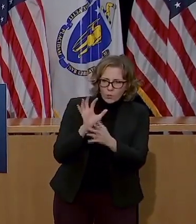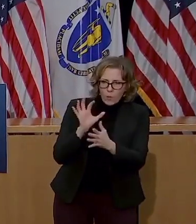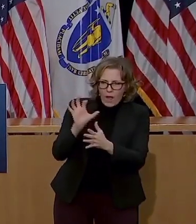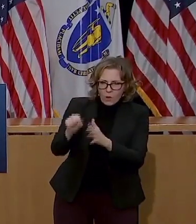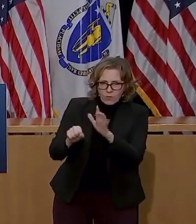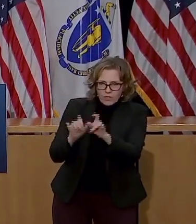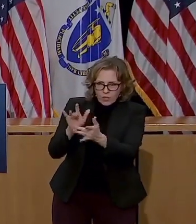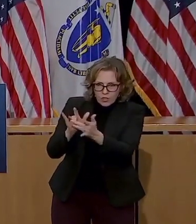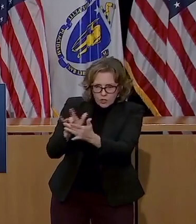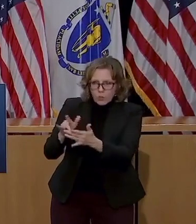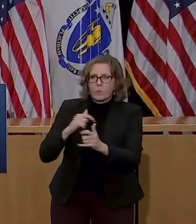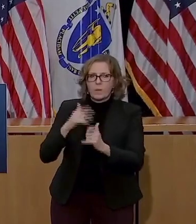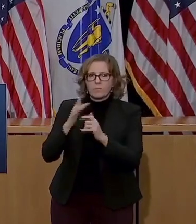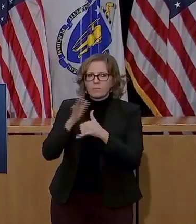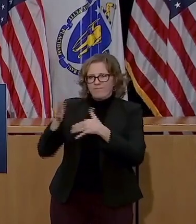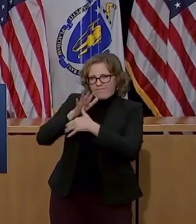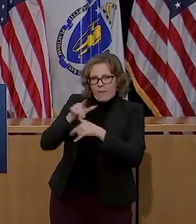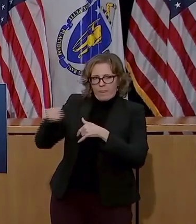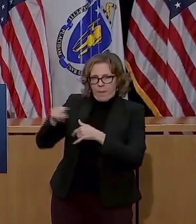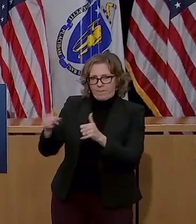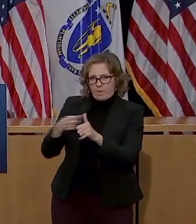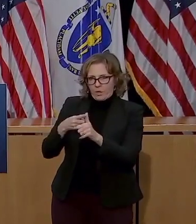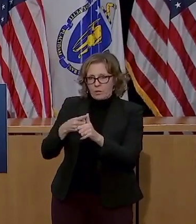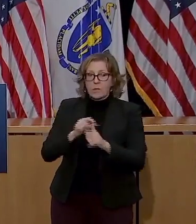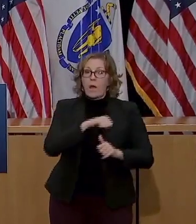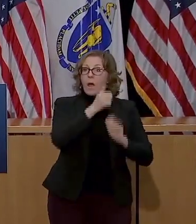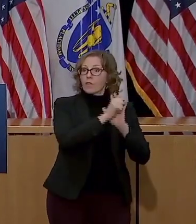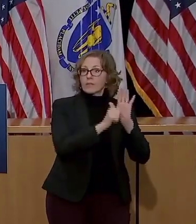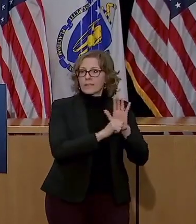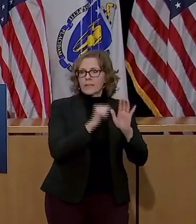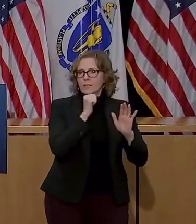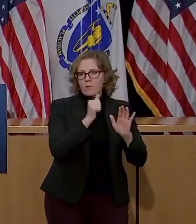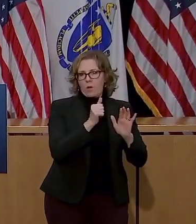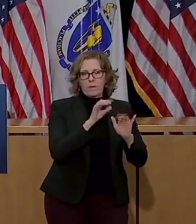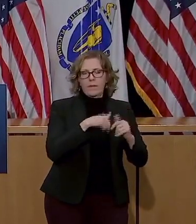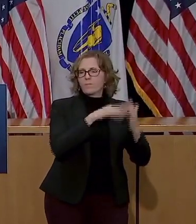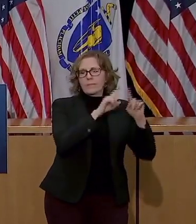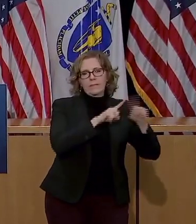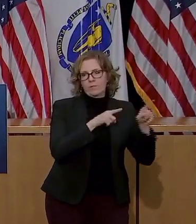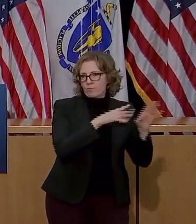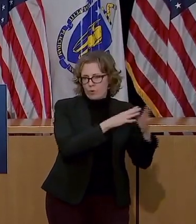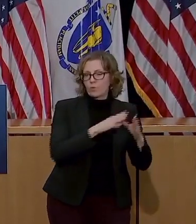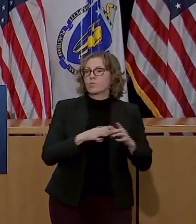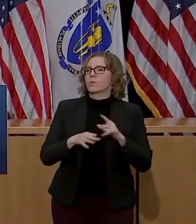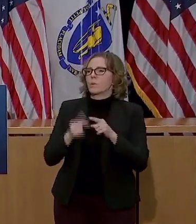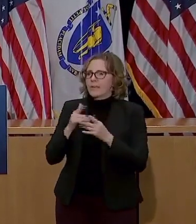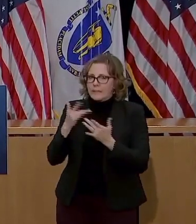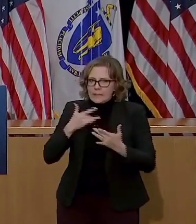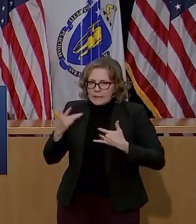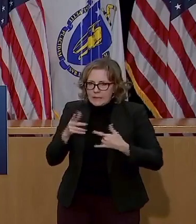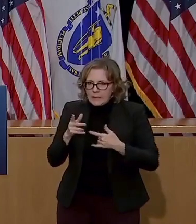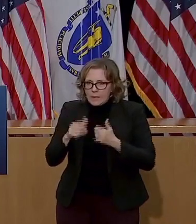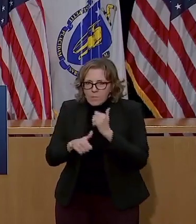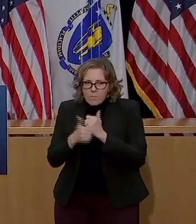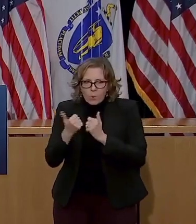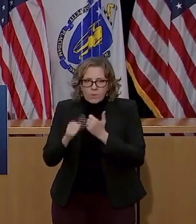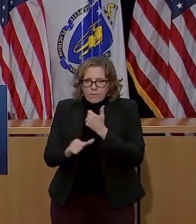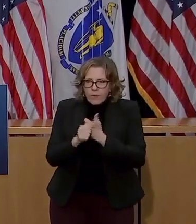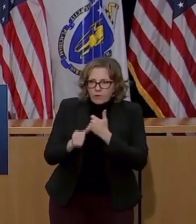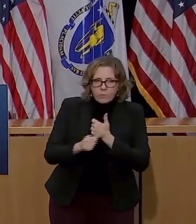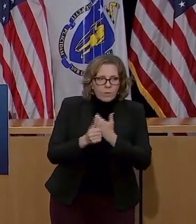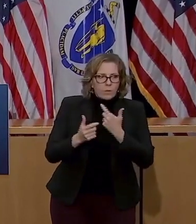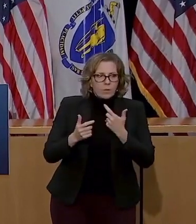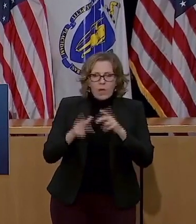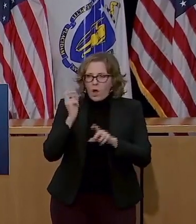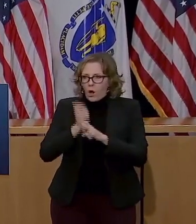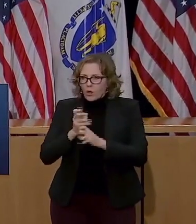many other states did. And I think the reason we did that was we were concerned that many of these populations were not only hard to reach, they were